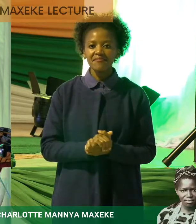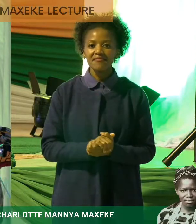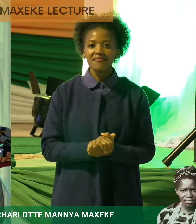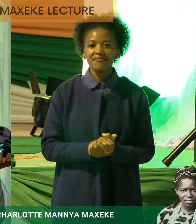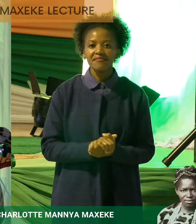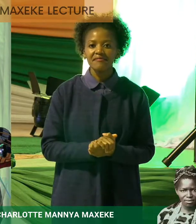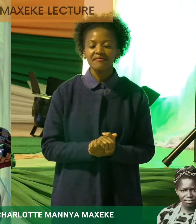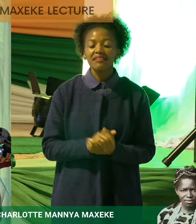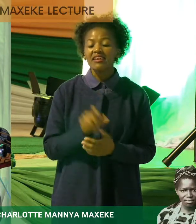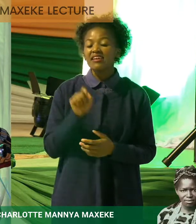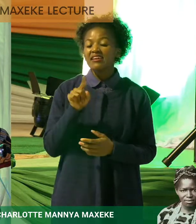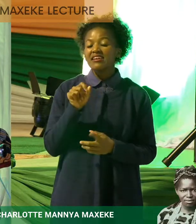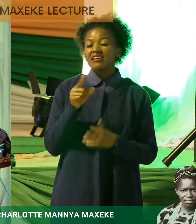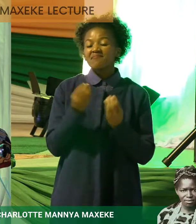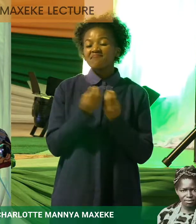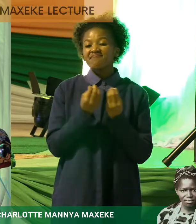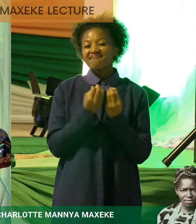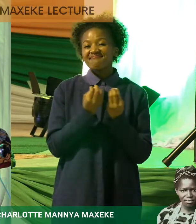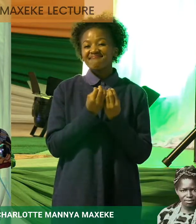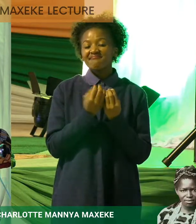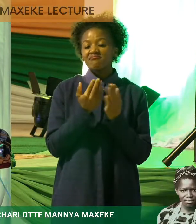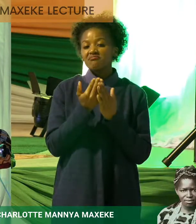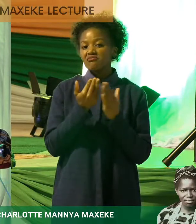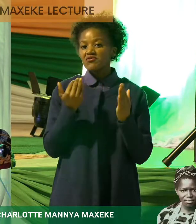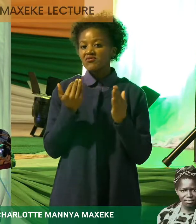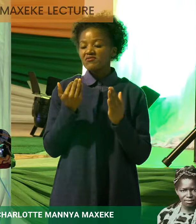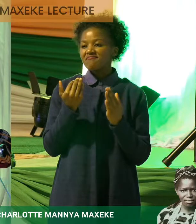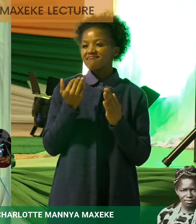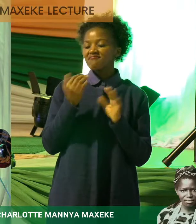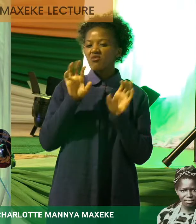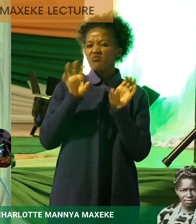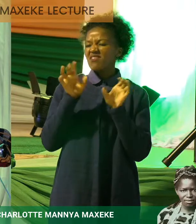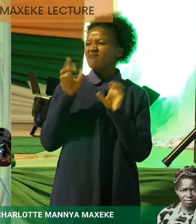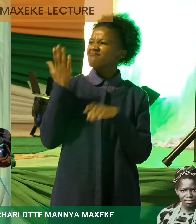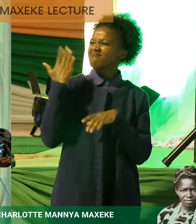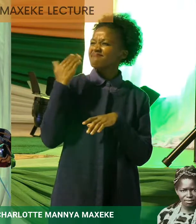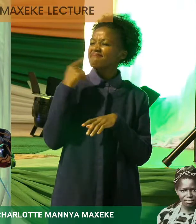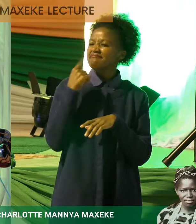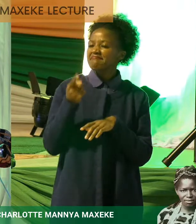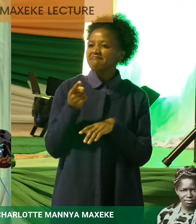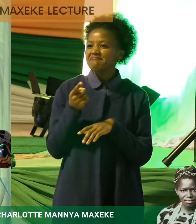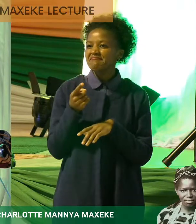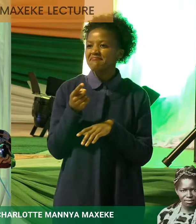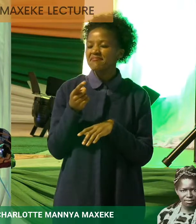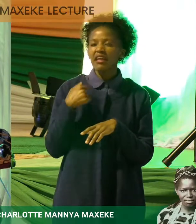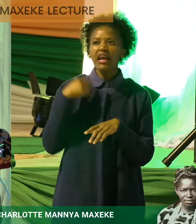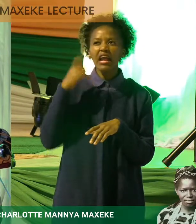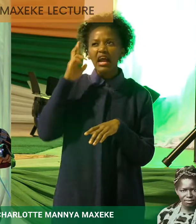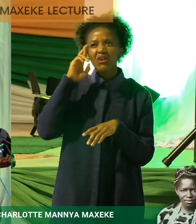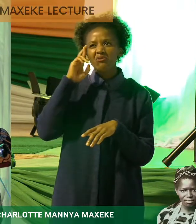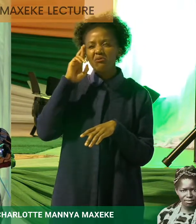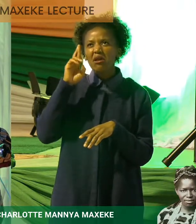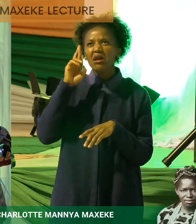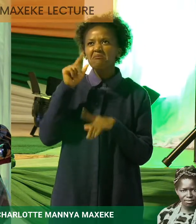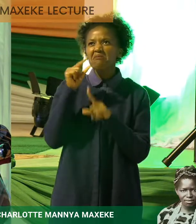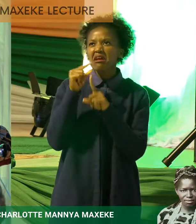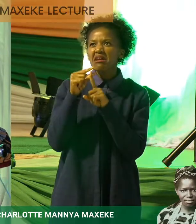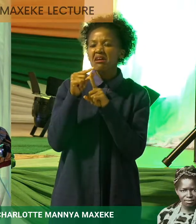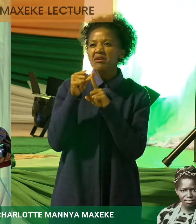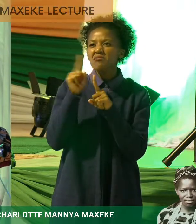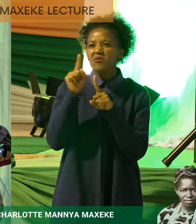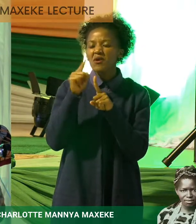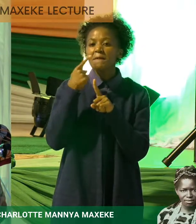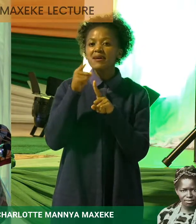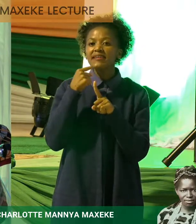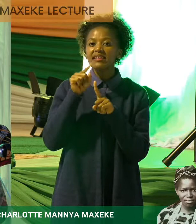This is something that was also spoken about on radio the other day, that I can't remember what the term is, Yoguti,